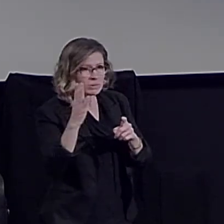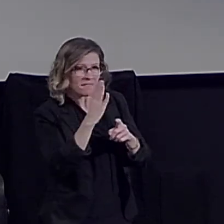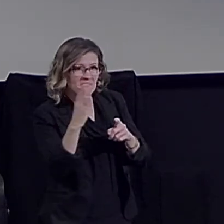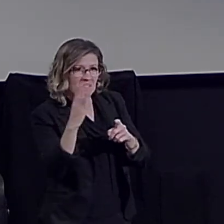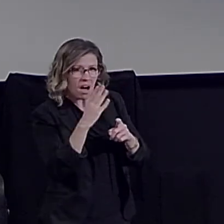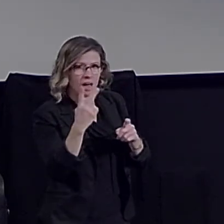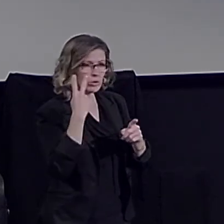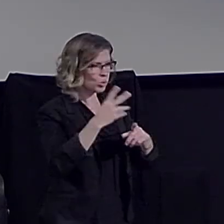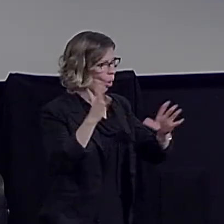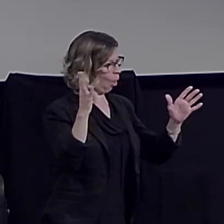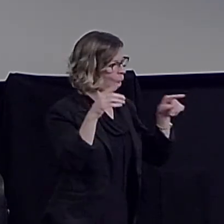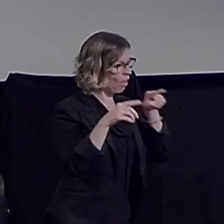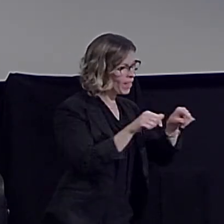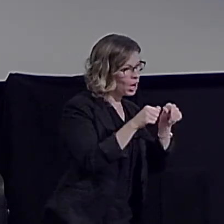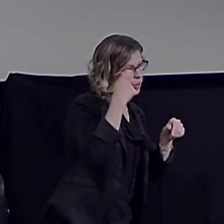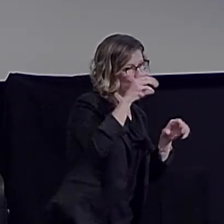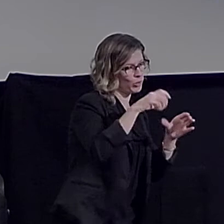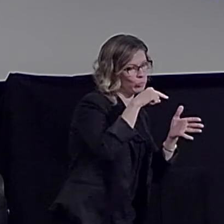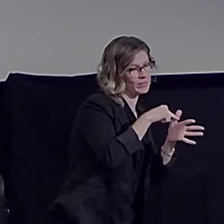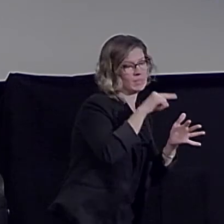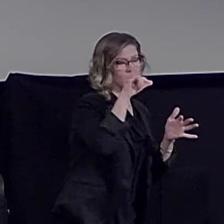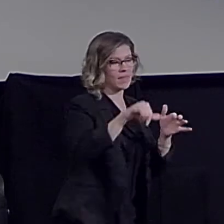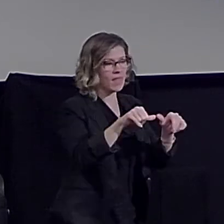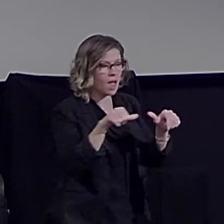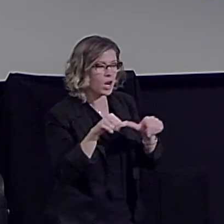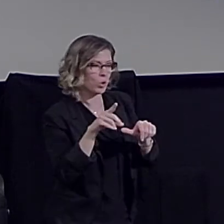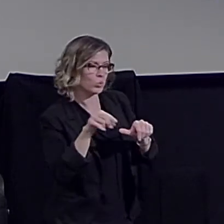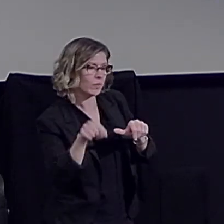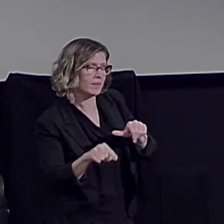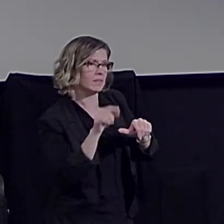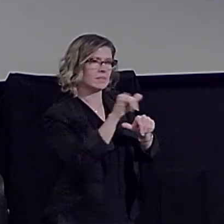area for everything, for all higher order